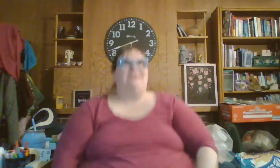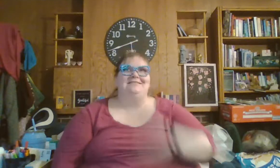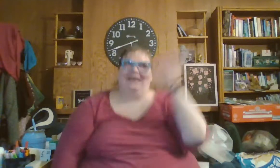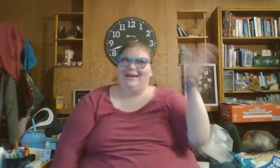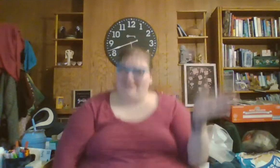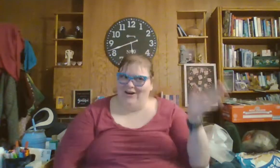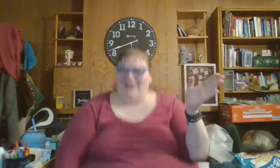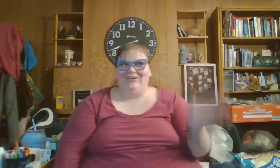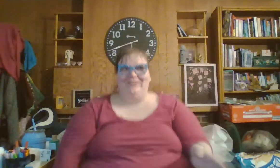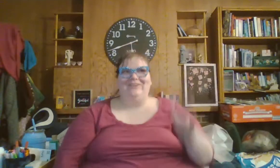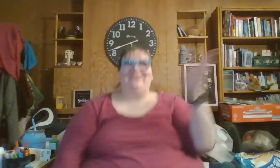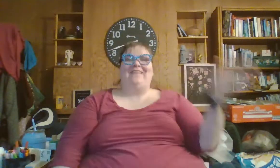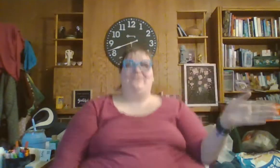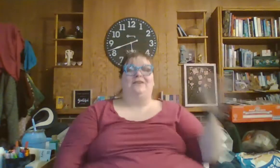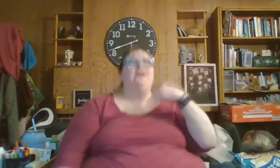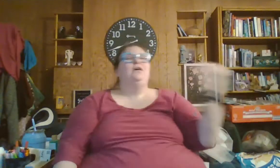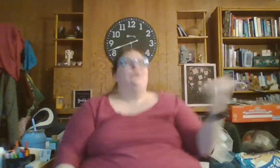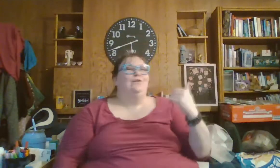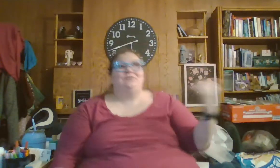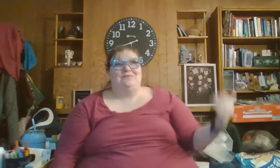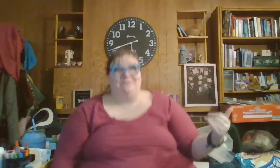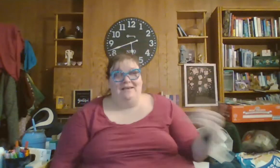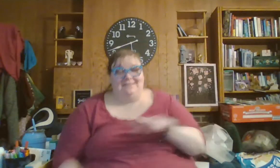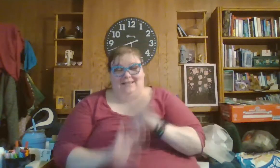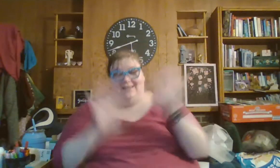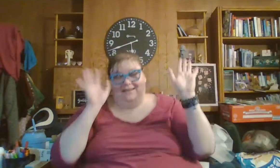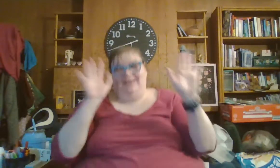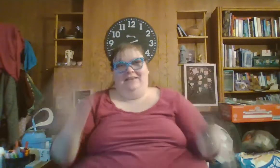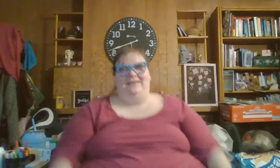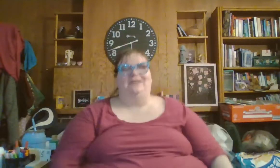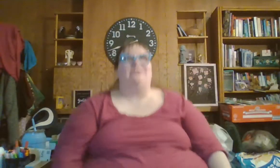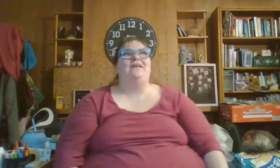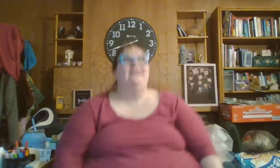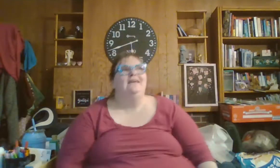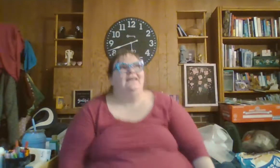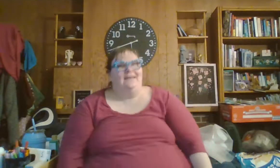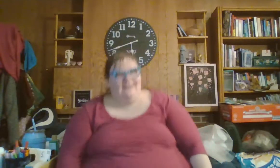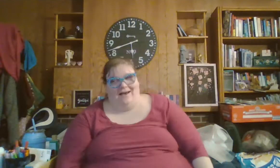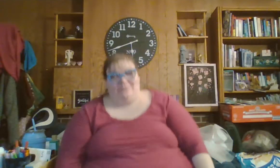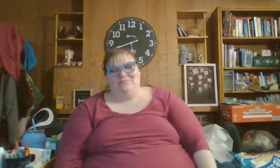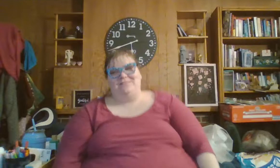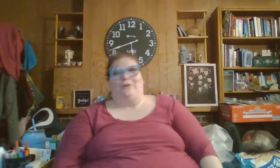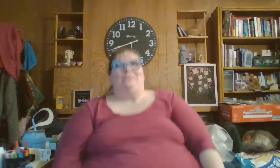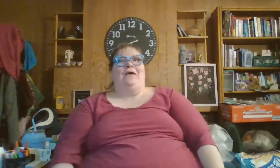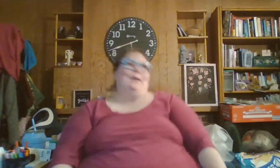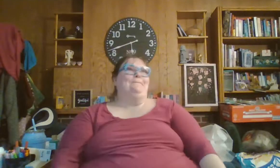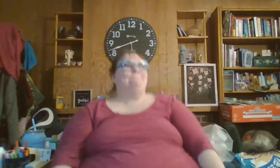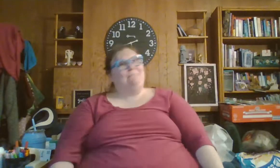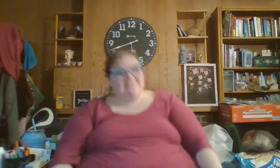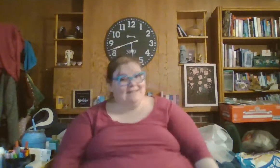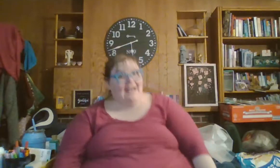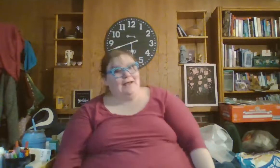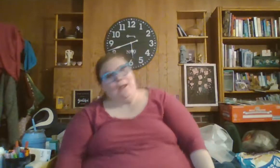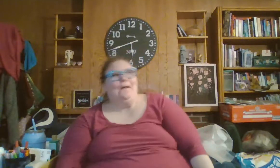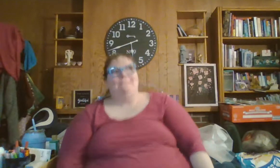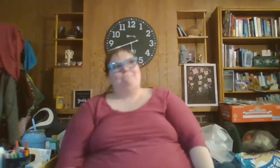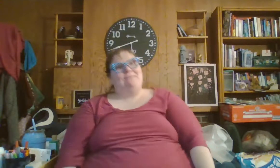I had a call earlier at 11, which was amazing. And, yeah. So busy day, busy